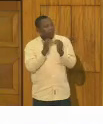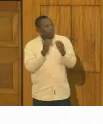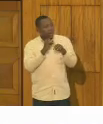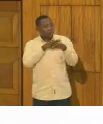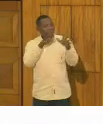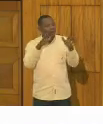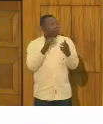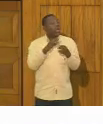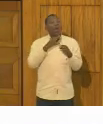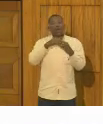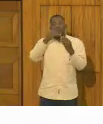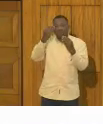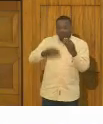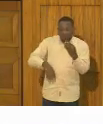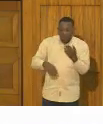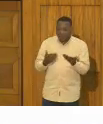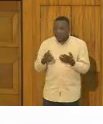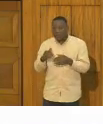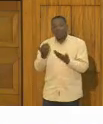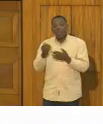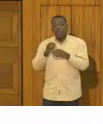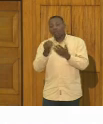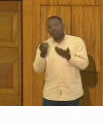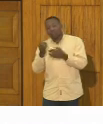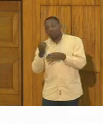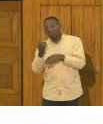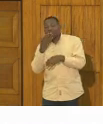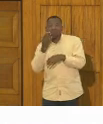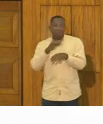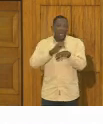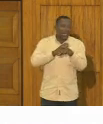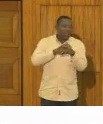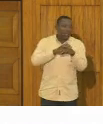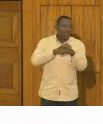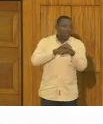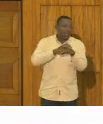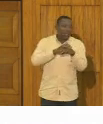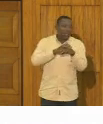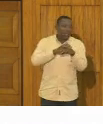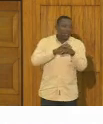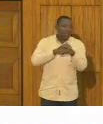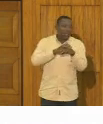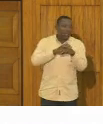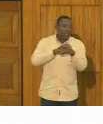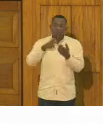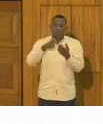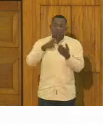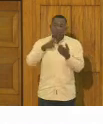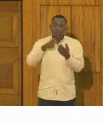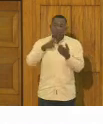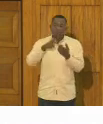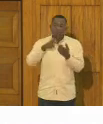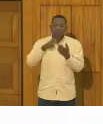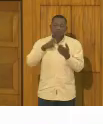side effects are also one attribute that we can also look at when designing such studies.